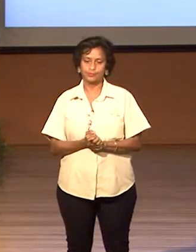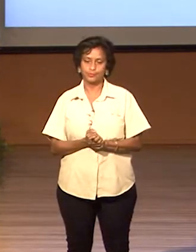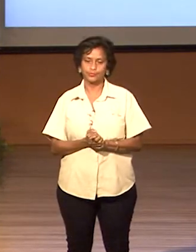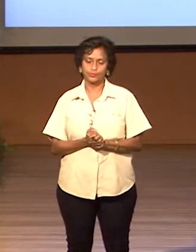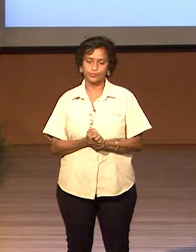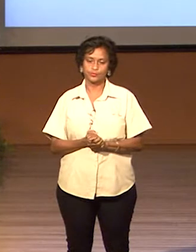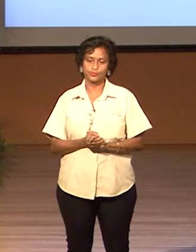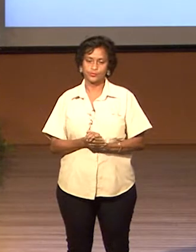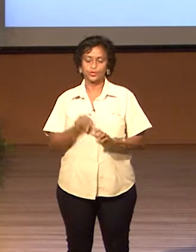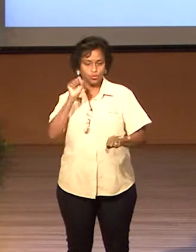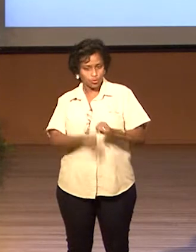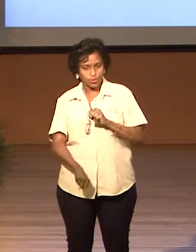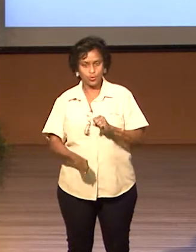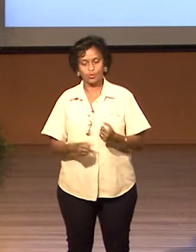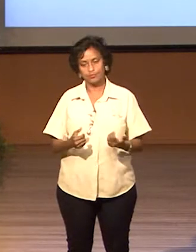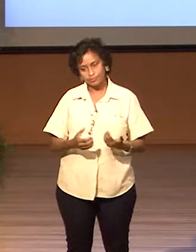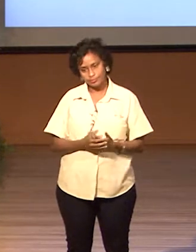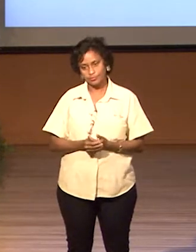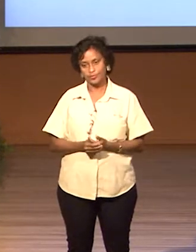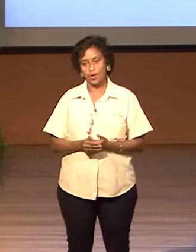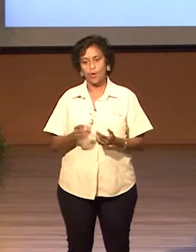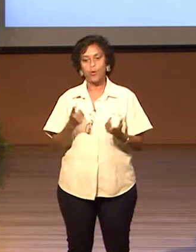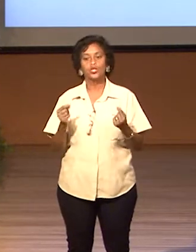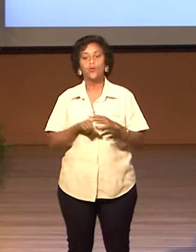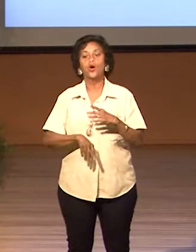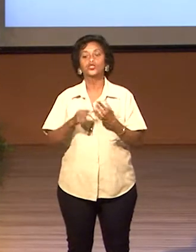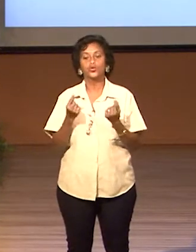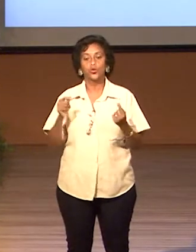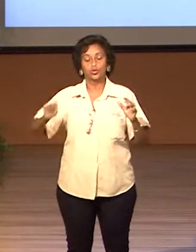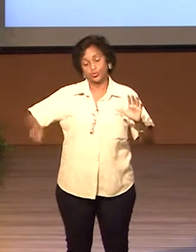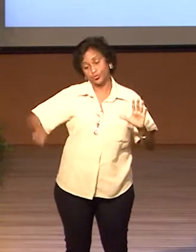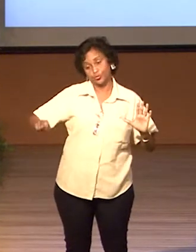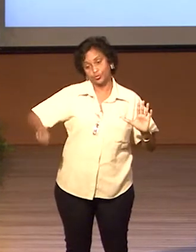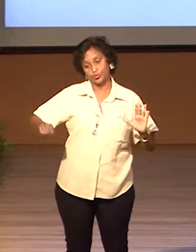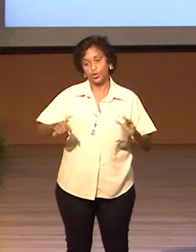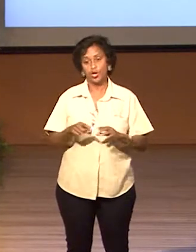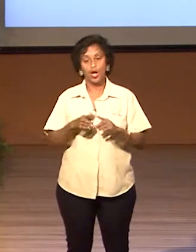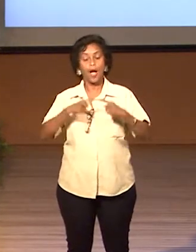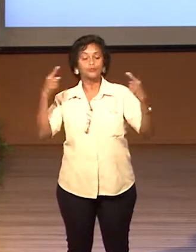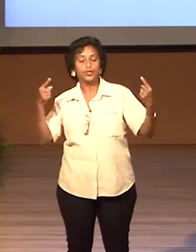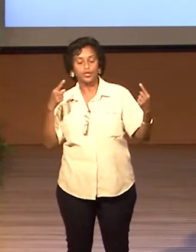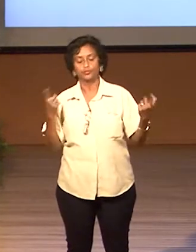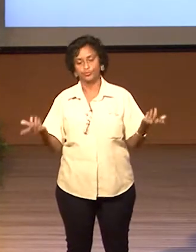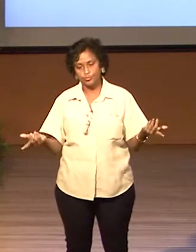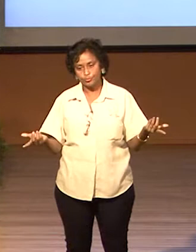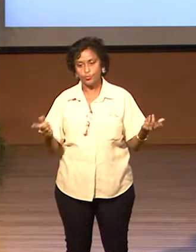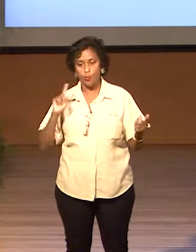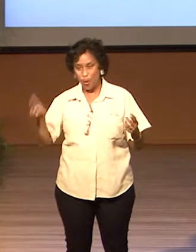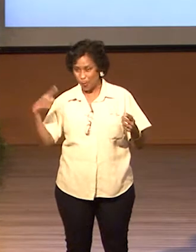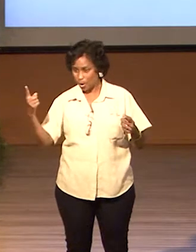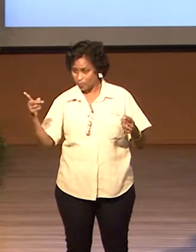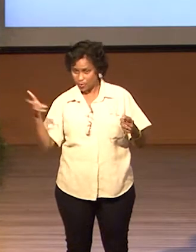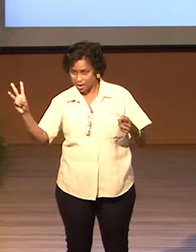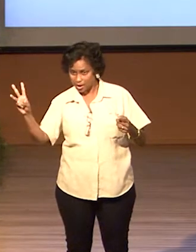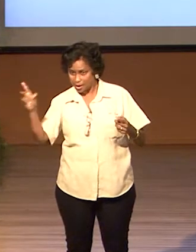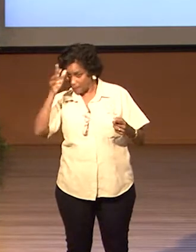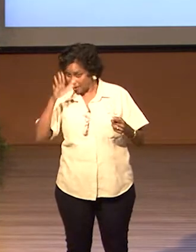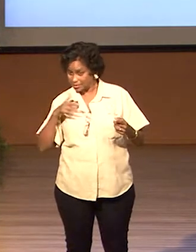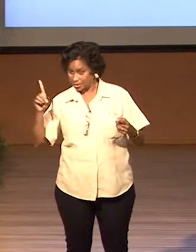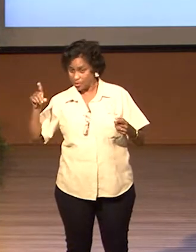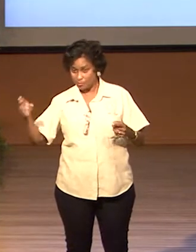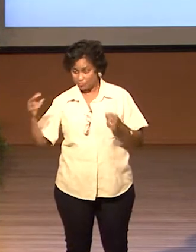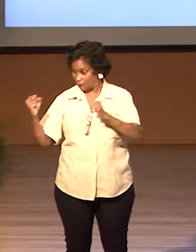created a very interesting contrast. Some might say even a contradiction. On one hand, being perceived as being super able,